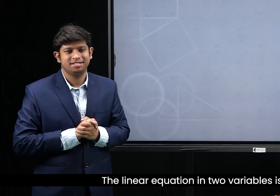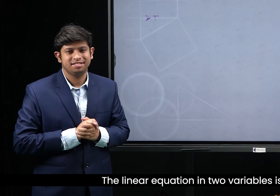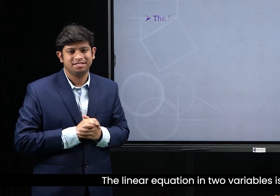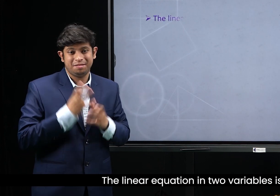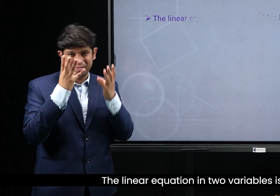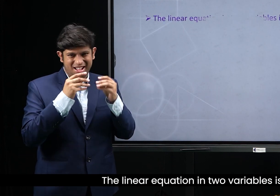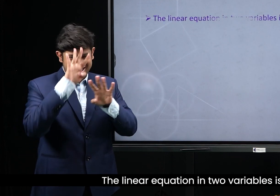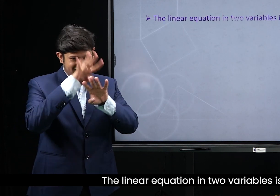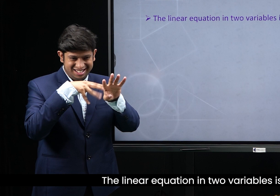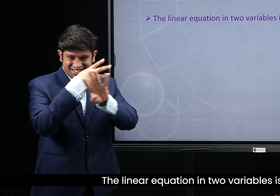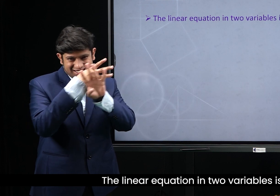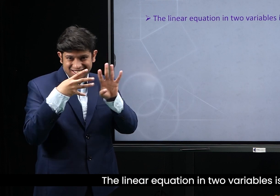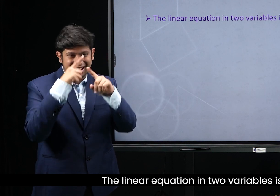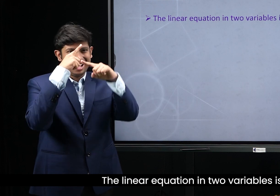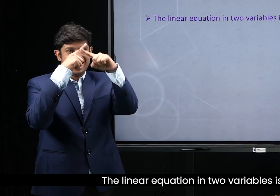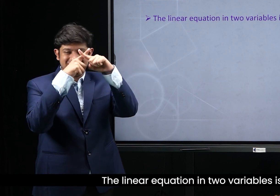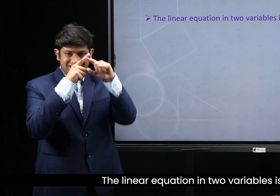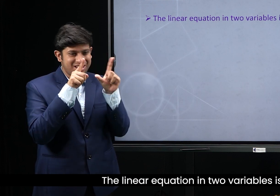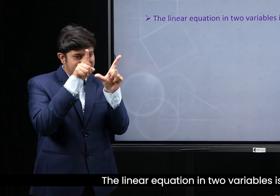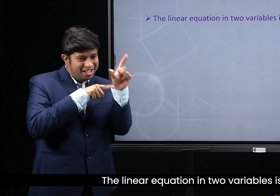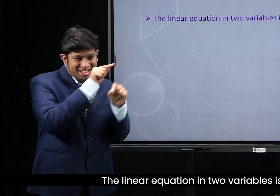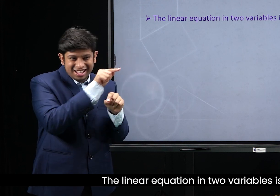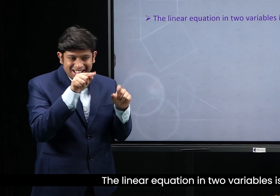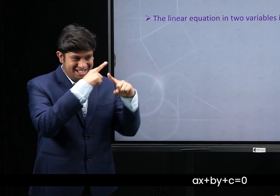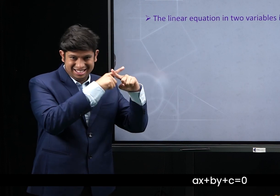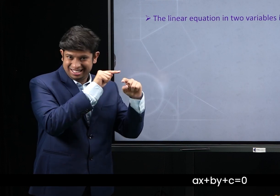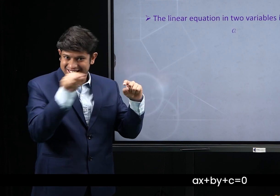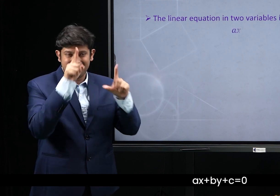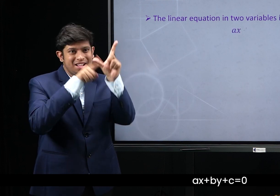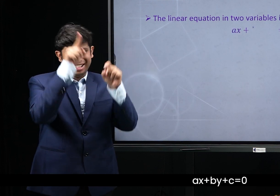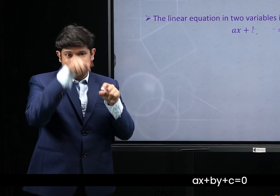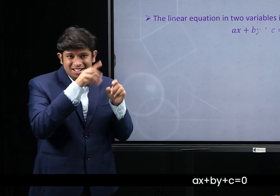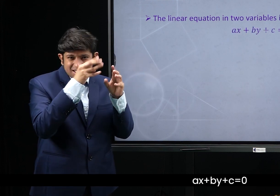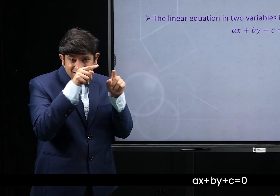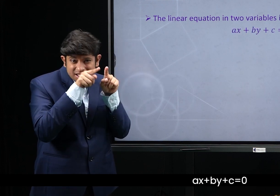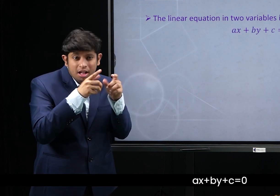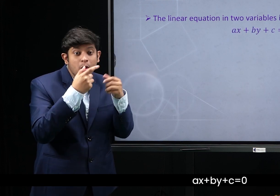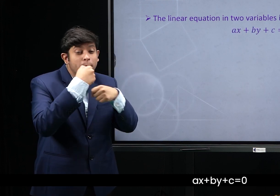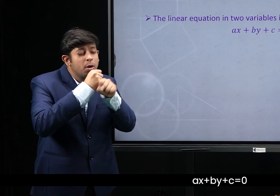The linear equation in two variables is of the form ax plus by plus c equal to 0.